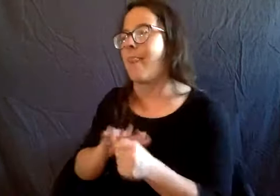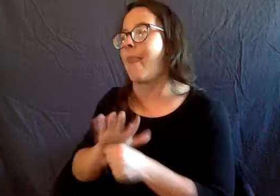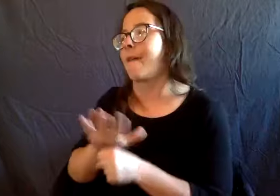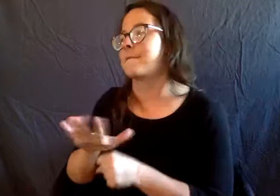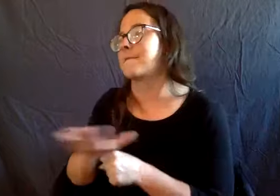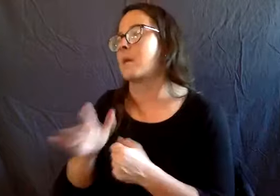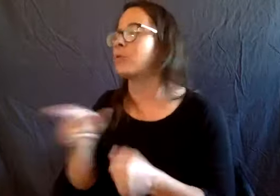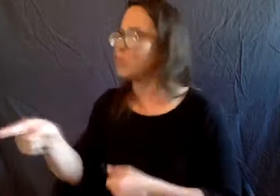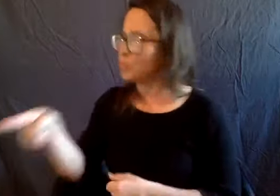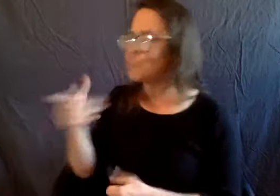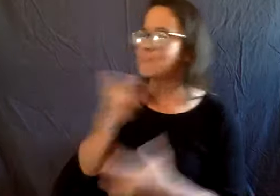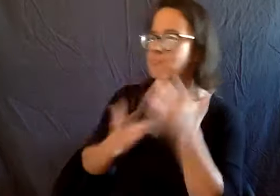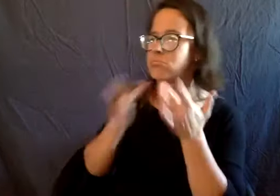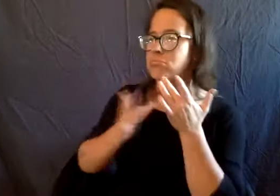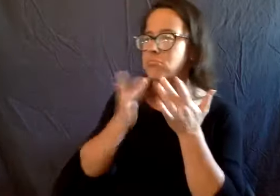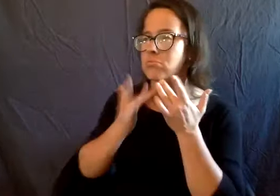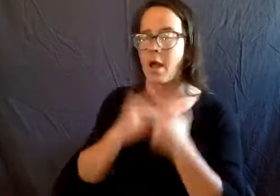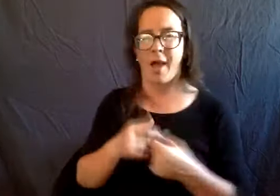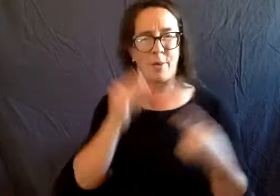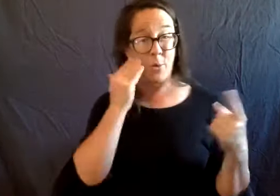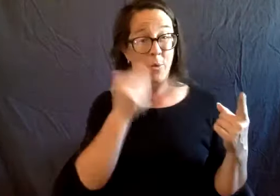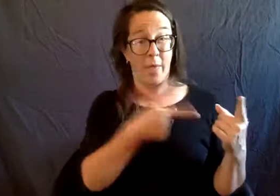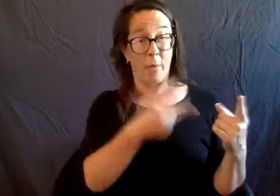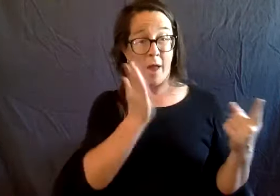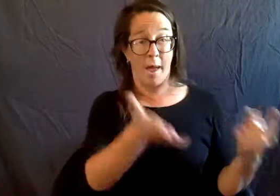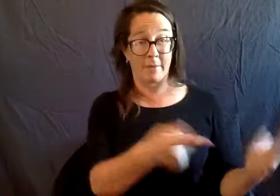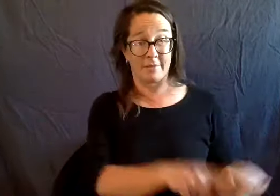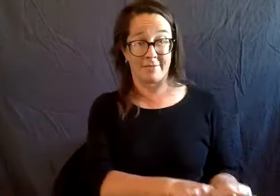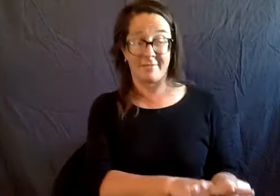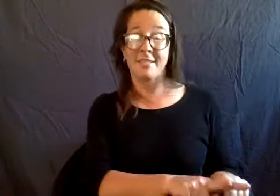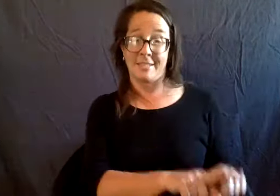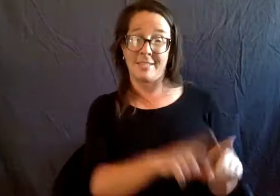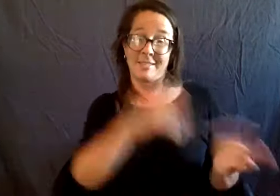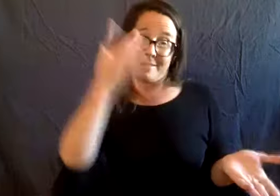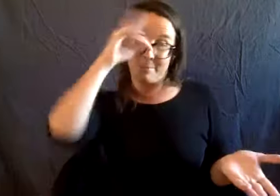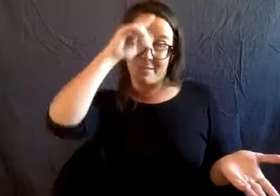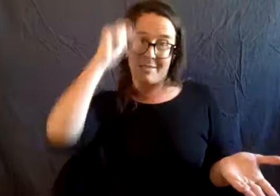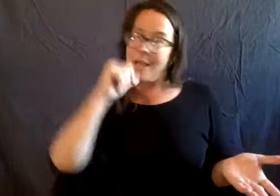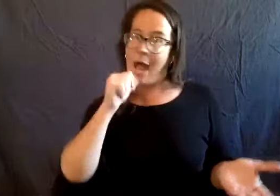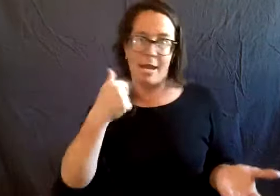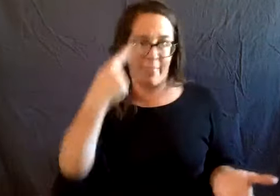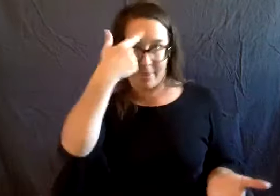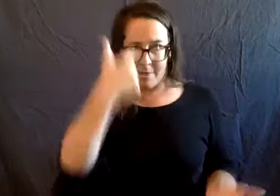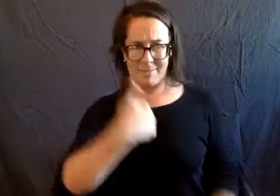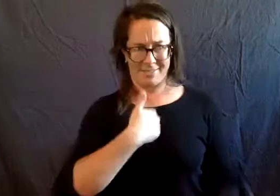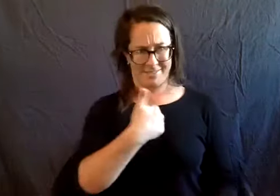not any of the enoughs. And I knew that was going to happen because I didn't think I was